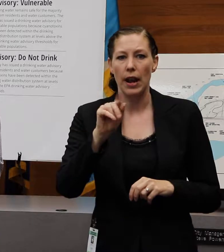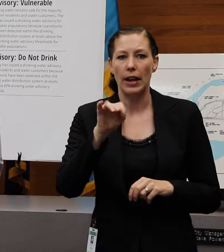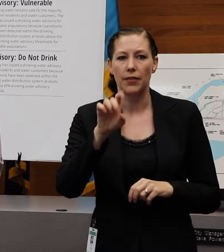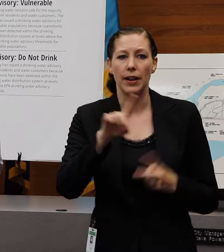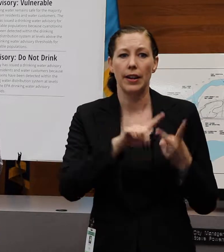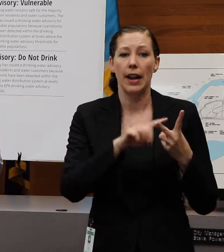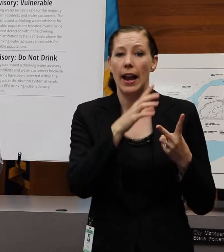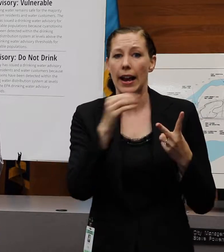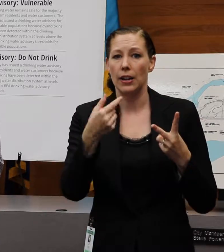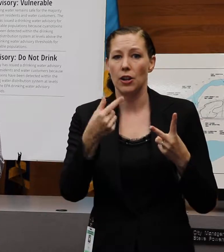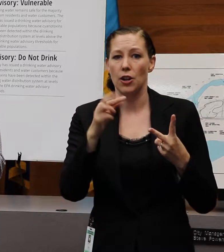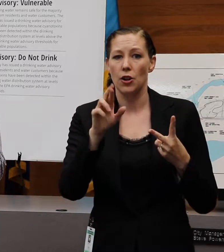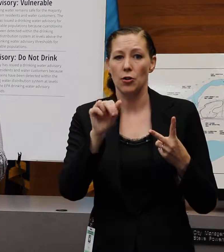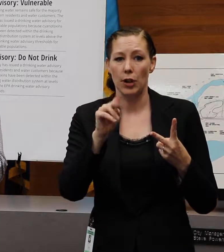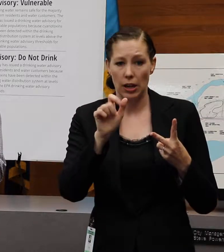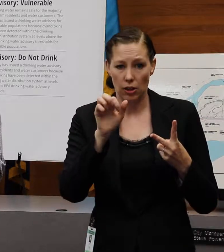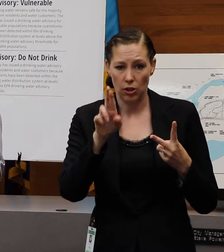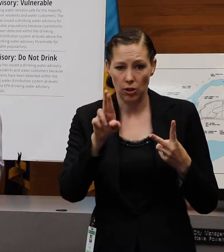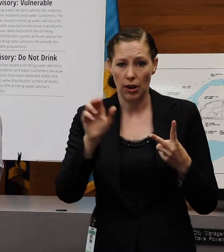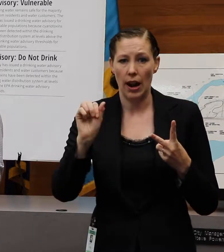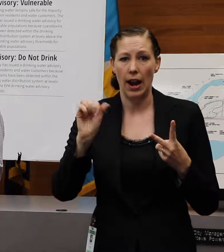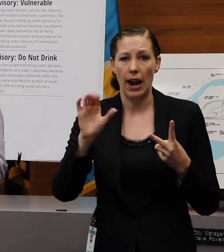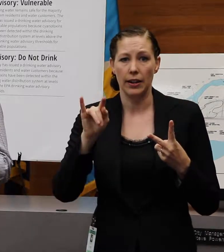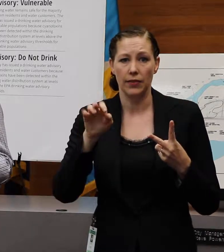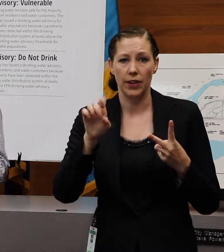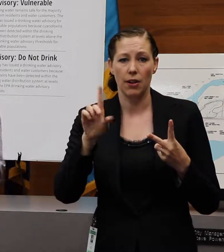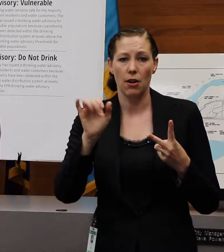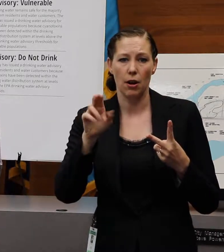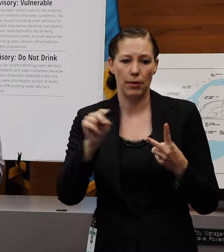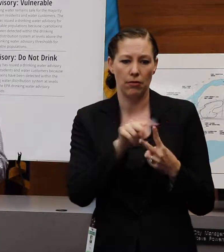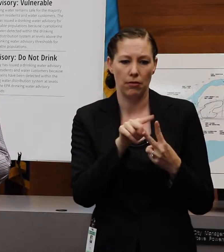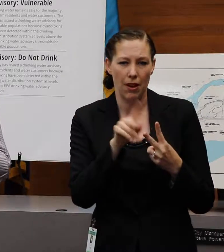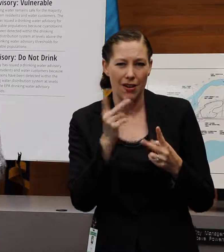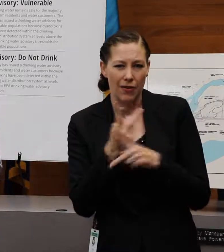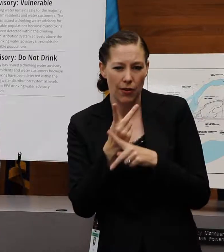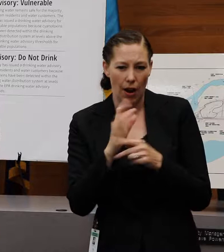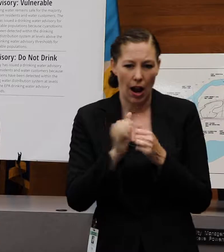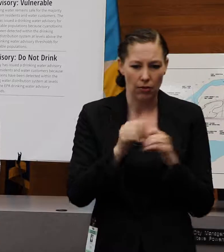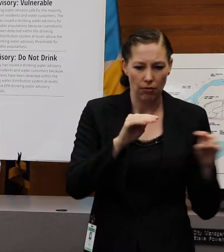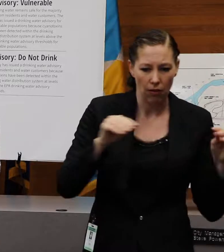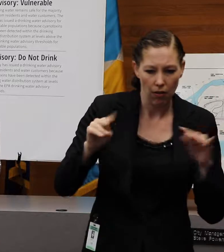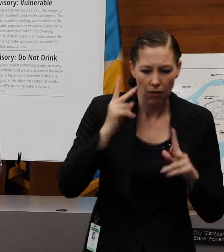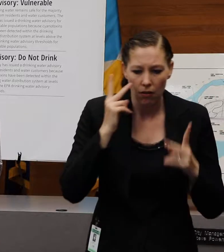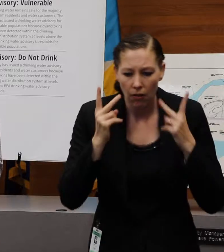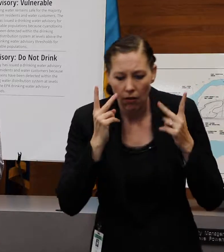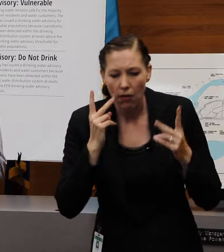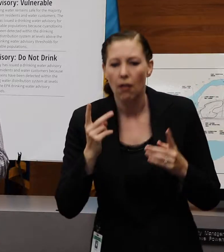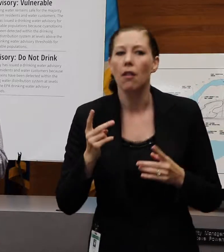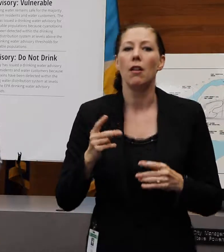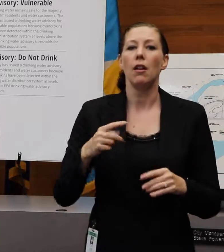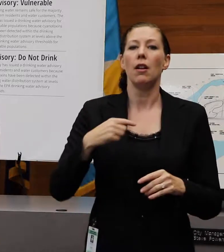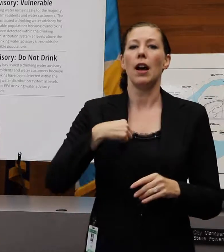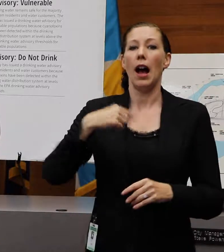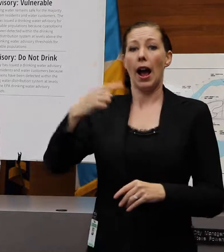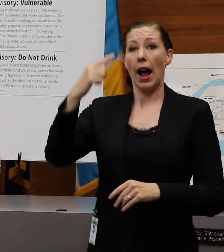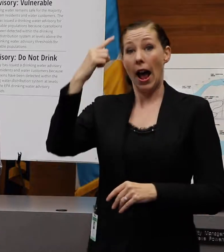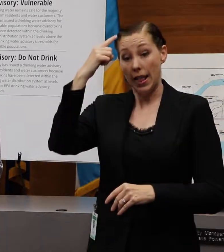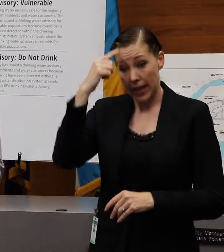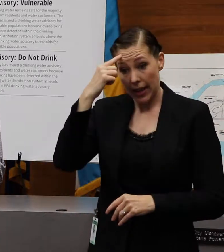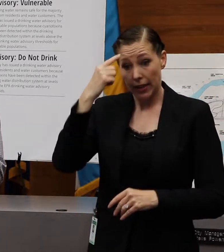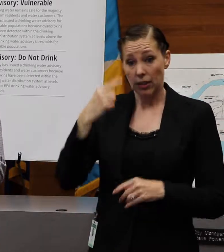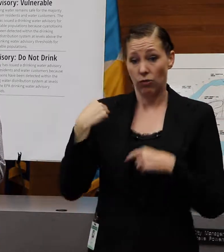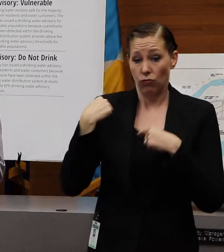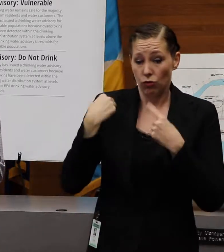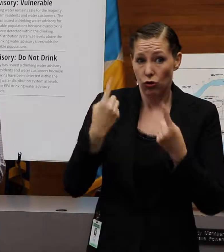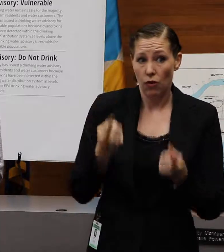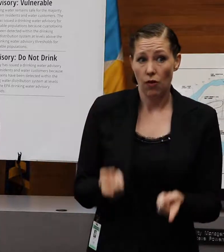absorbing those contaminants. But I don't believe that anyone in Oregon has dosed powdered activated carbon to deal with algal